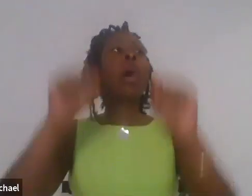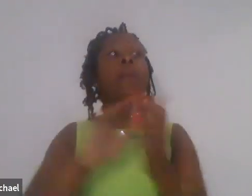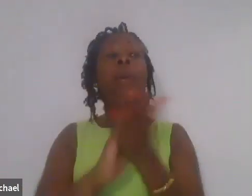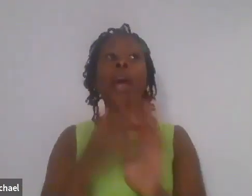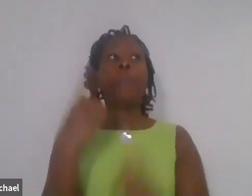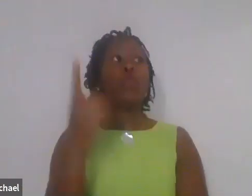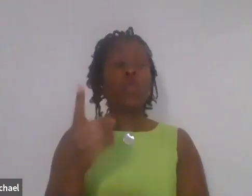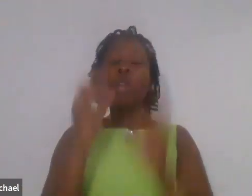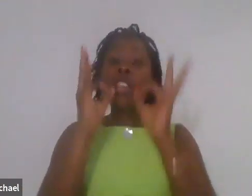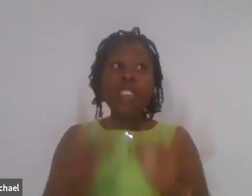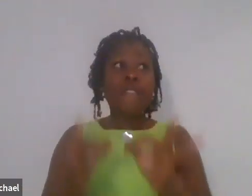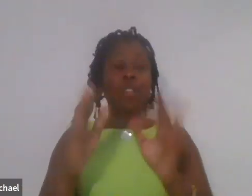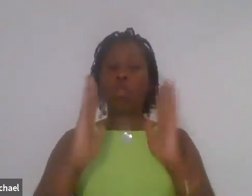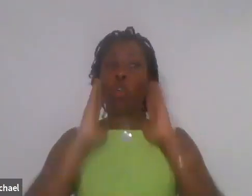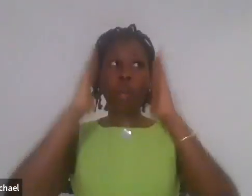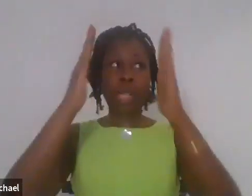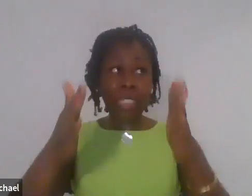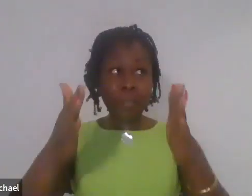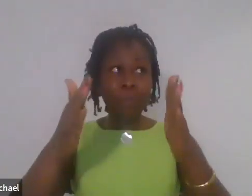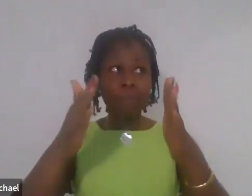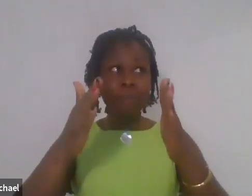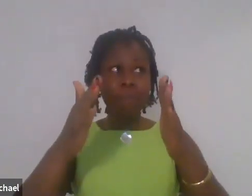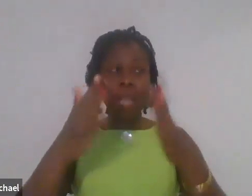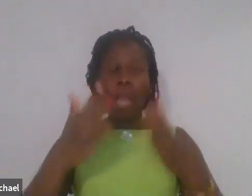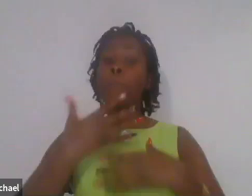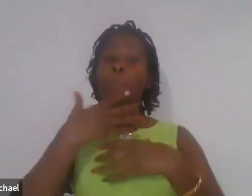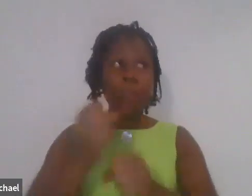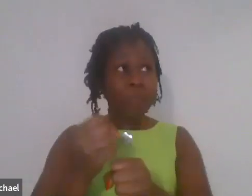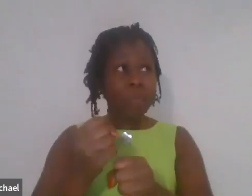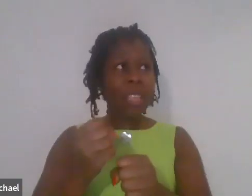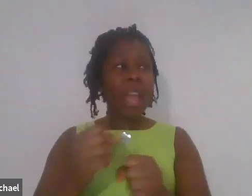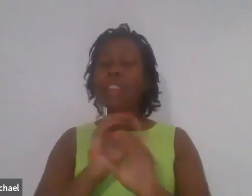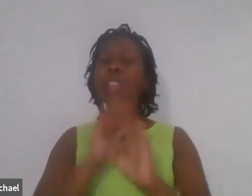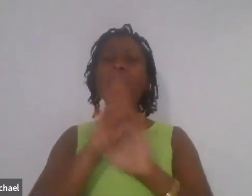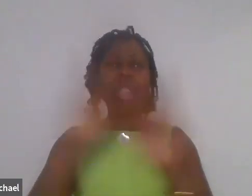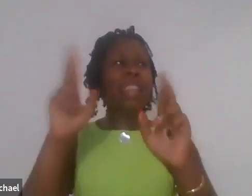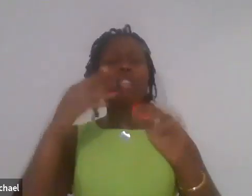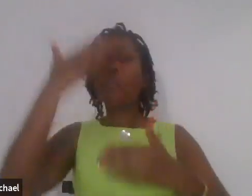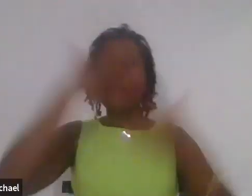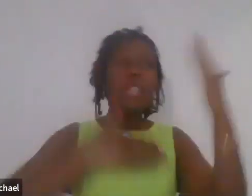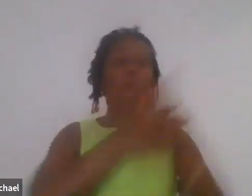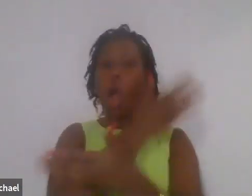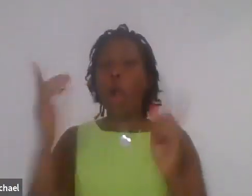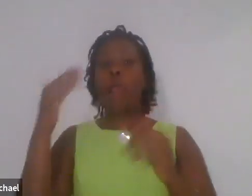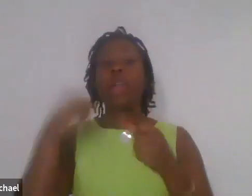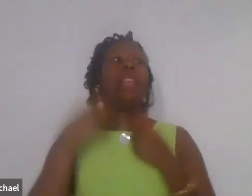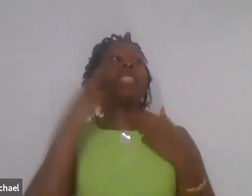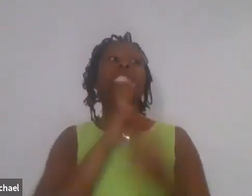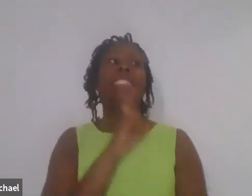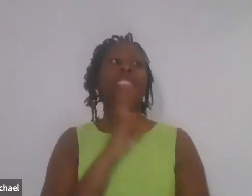can become you. So you can If become you you communicate, if you're committed and you have that need to confidence face and ready all to the face risk.